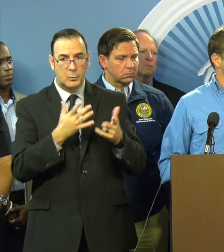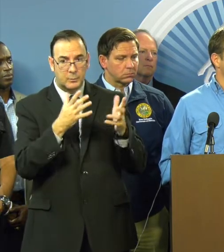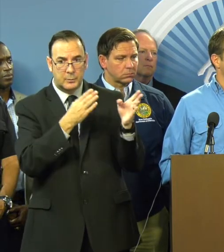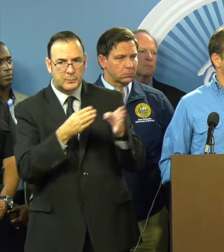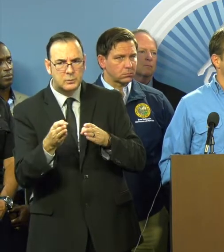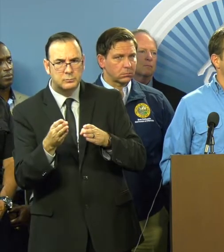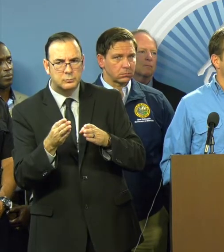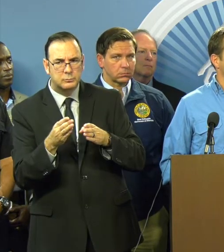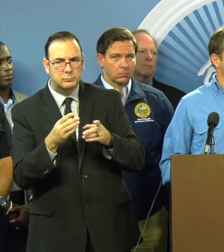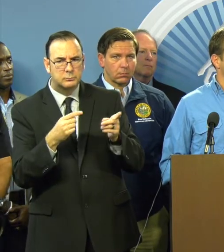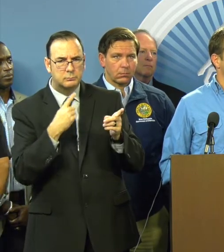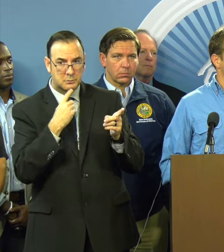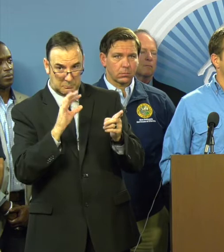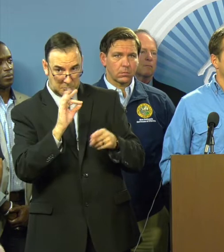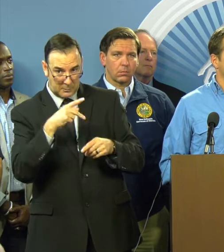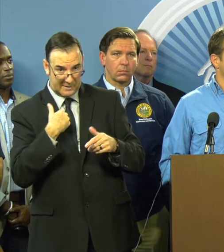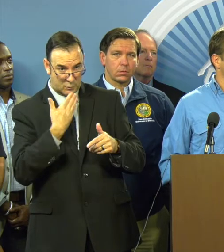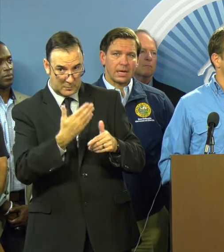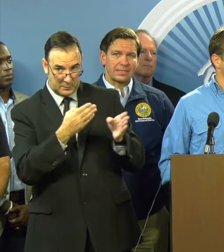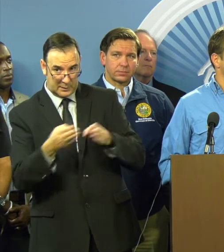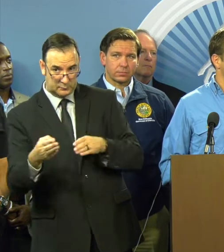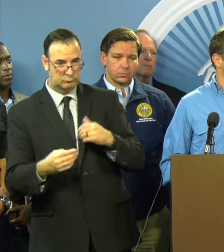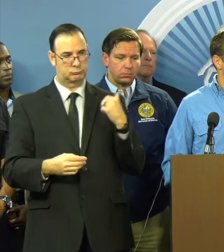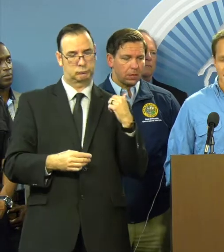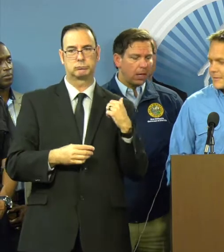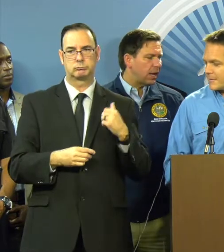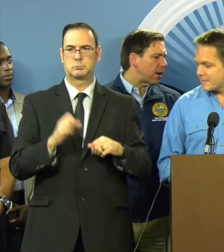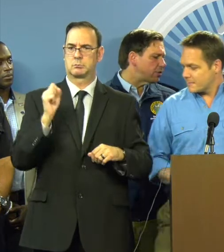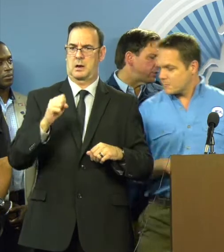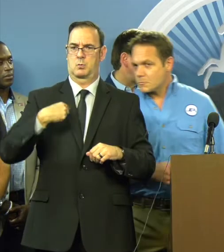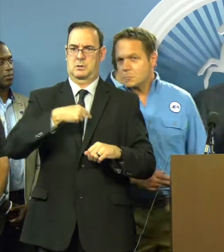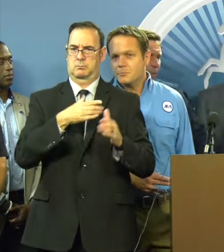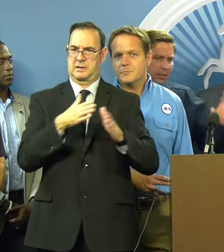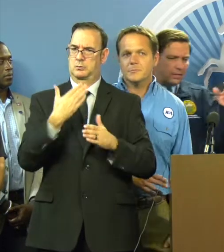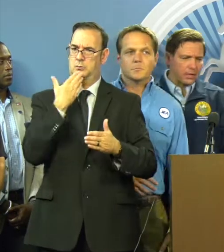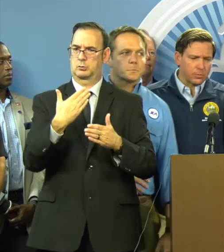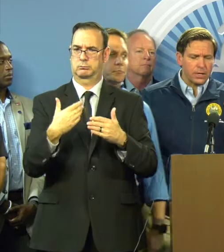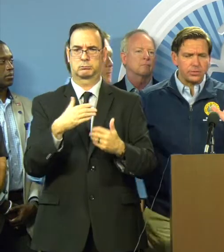I'm sure FPL is just as prepared as JEA, and we're both very good at utilities. Thank you. And I would just say,